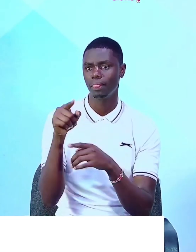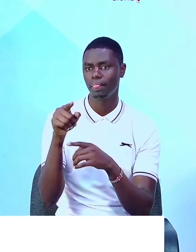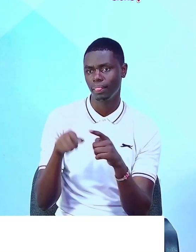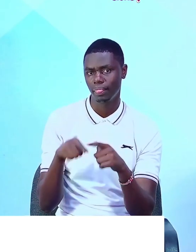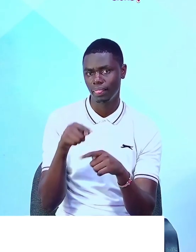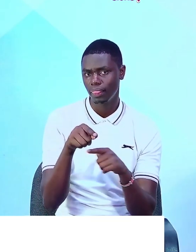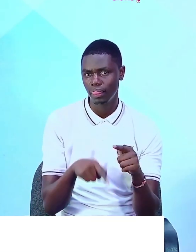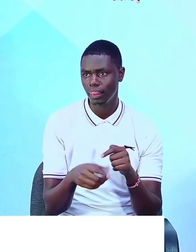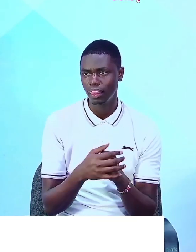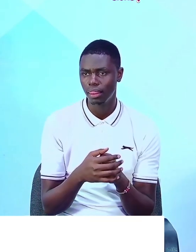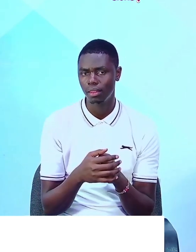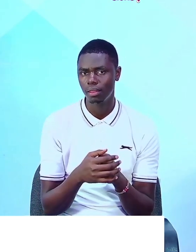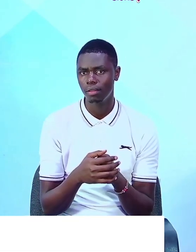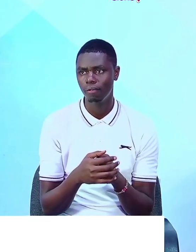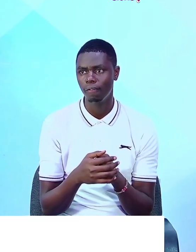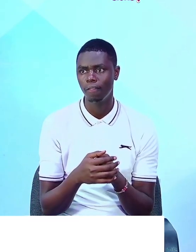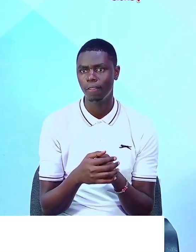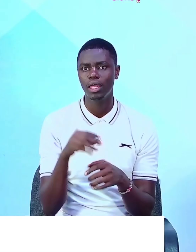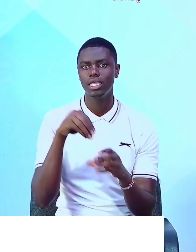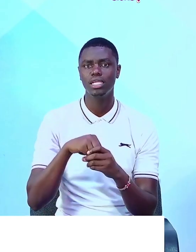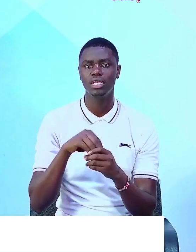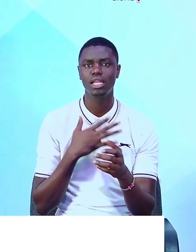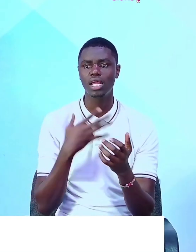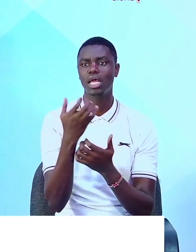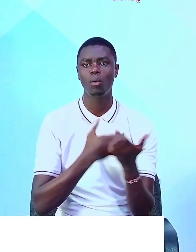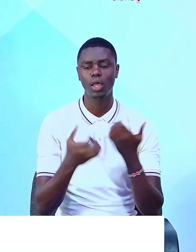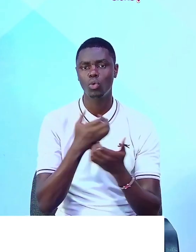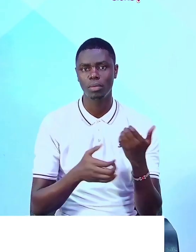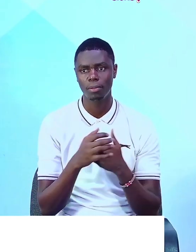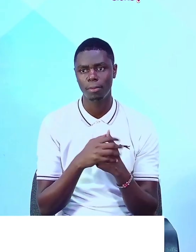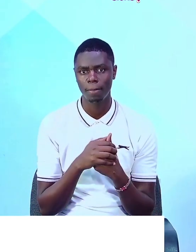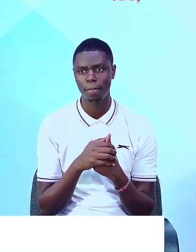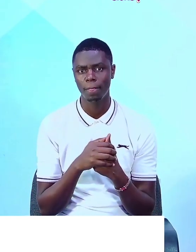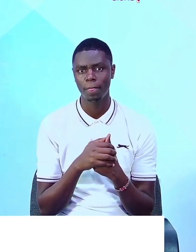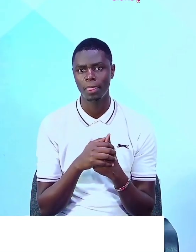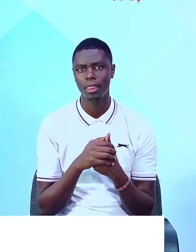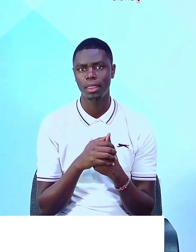will be in our economy, will touch the ground?